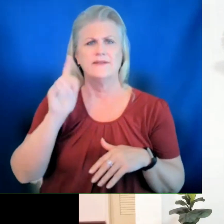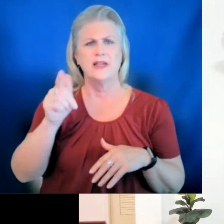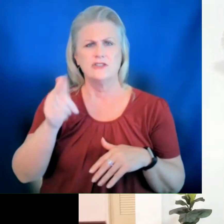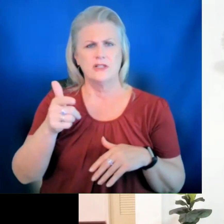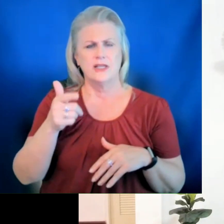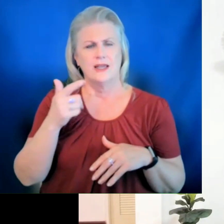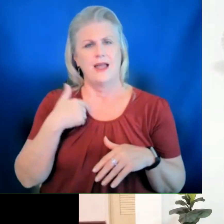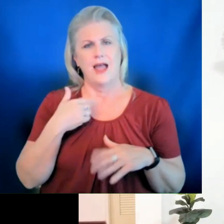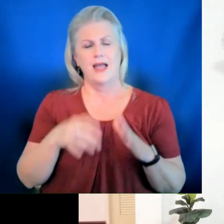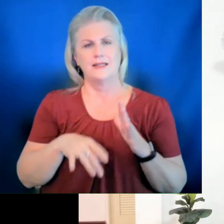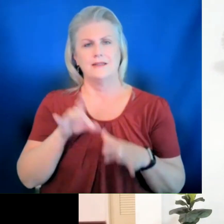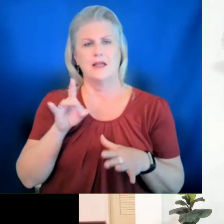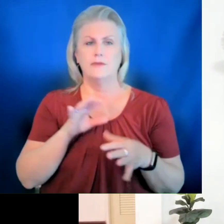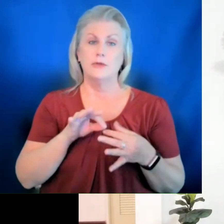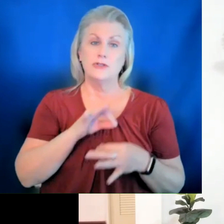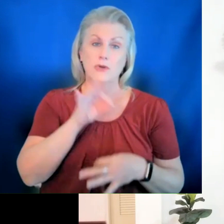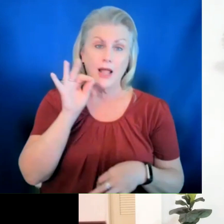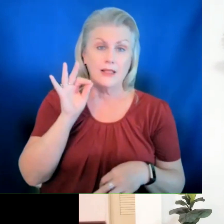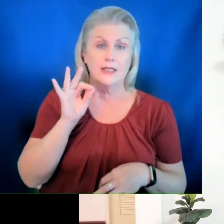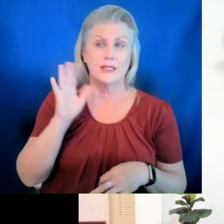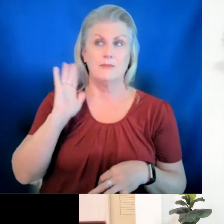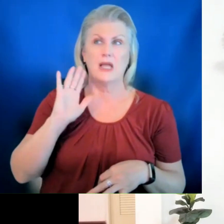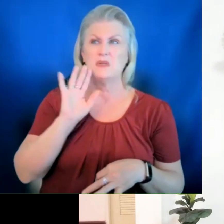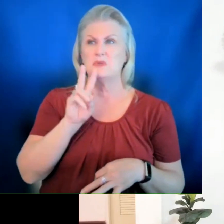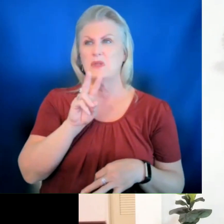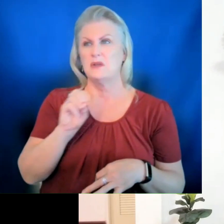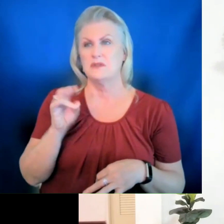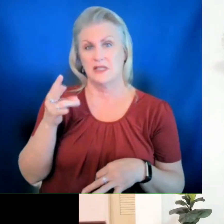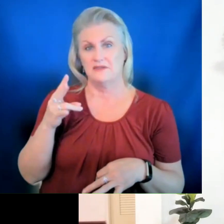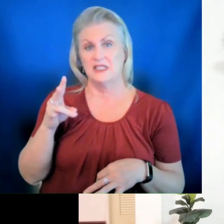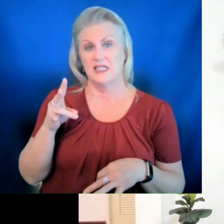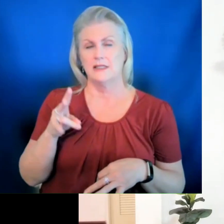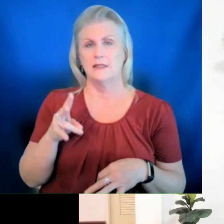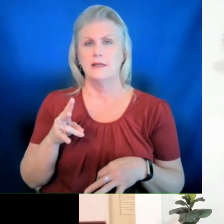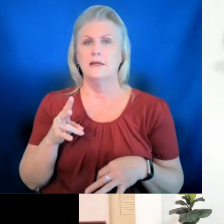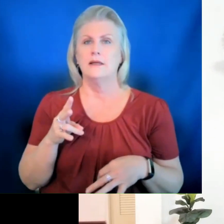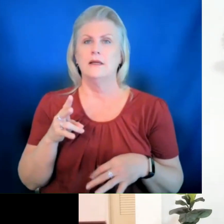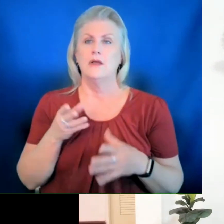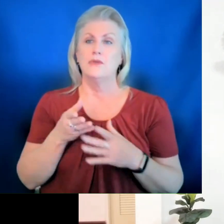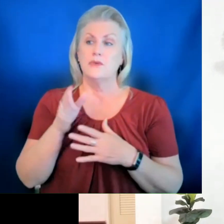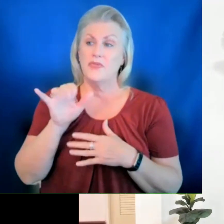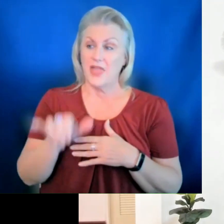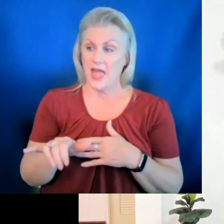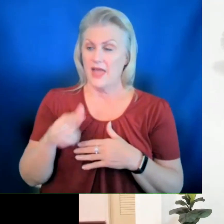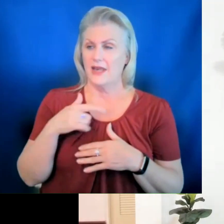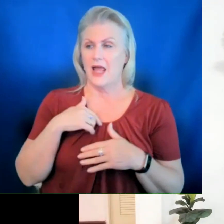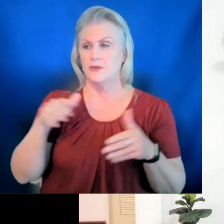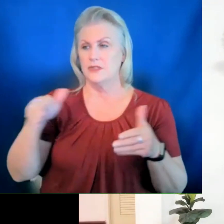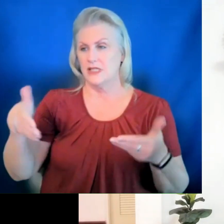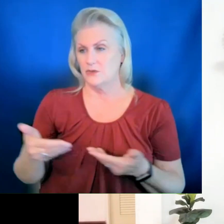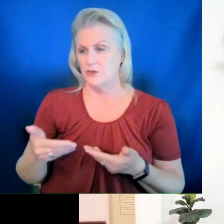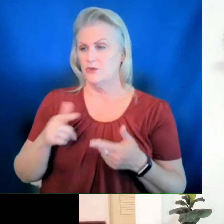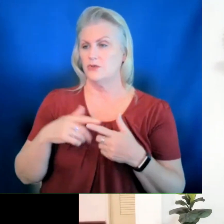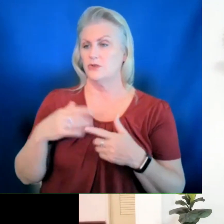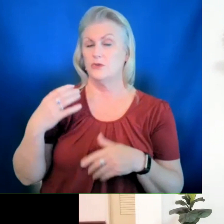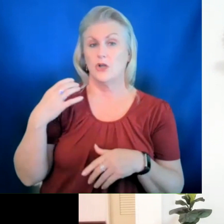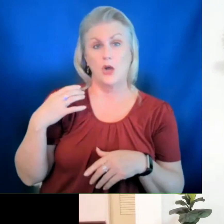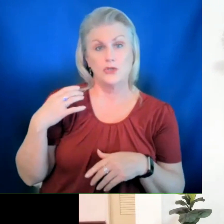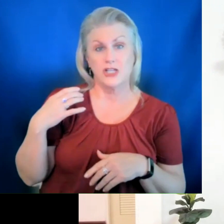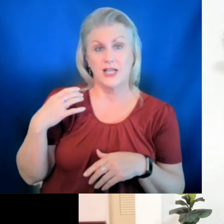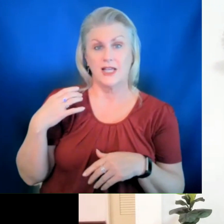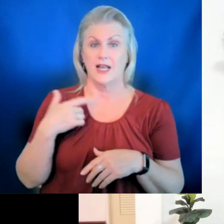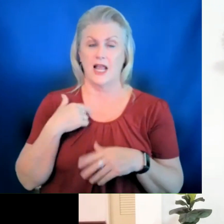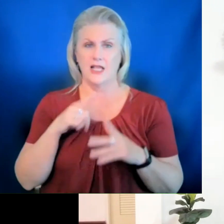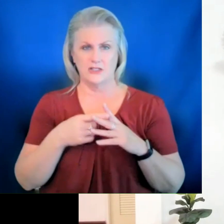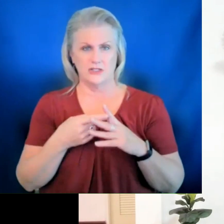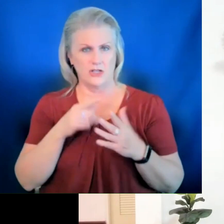I discovered spirituality back in 2017. And then through that, I was introduced to coaching. And